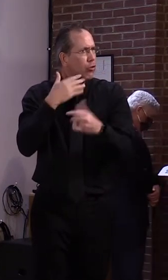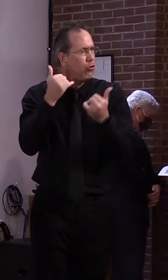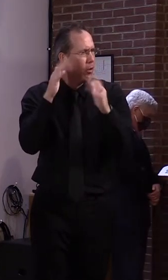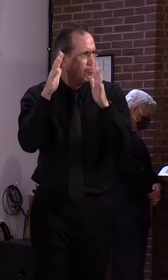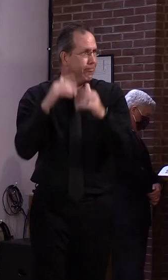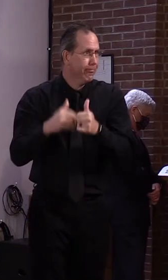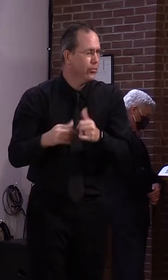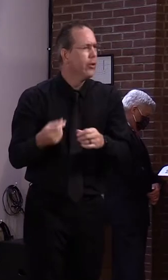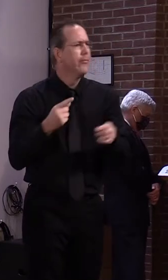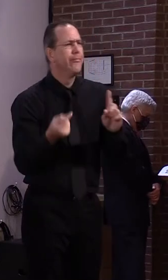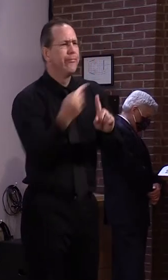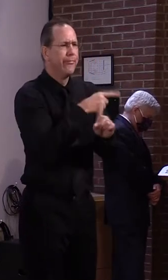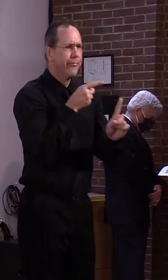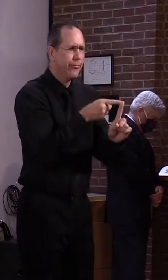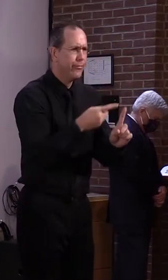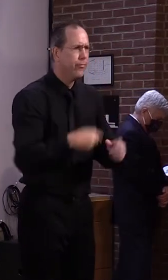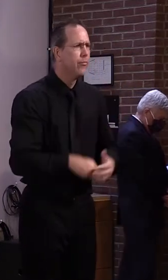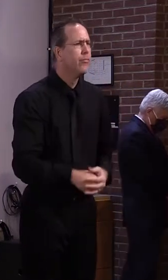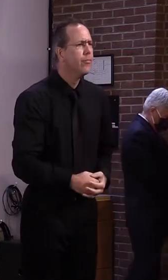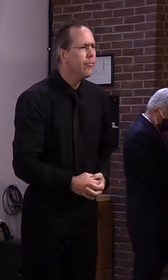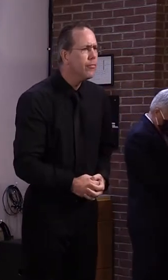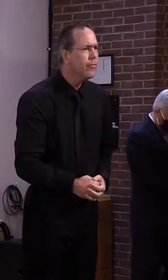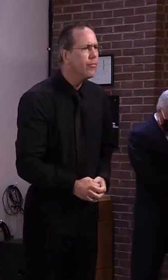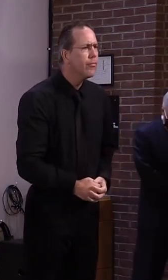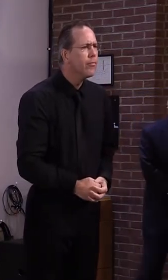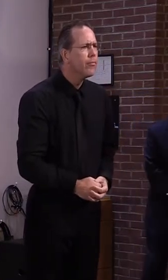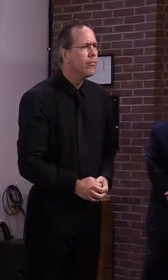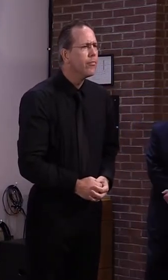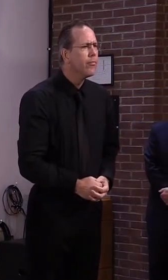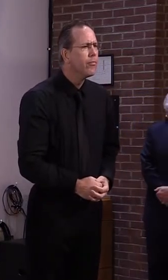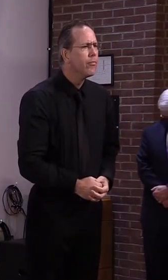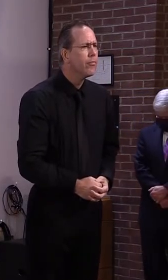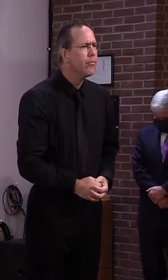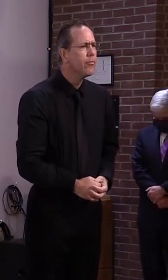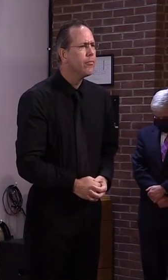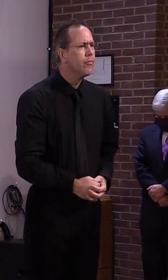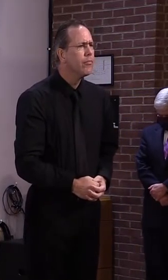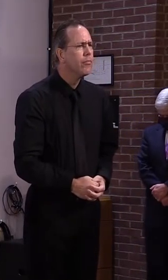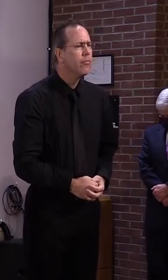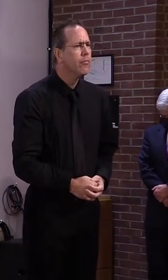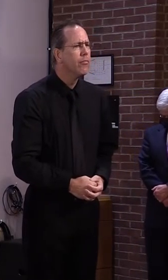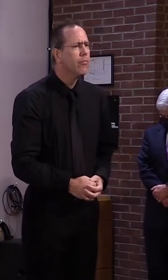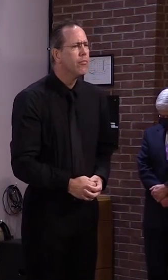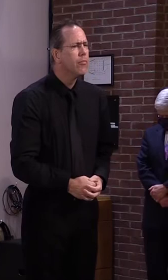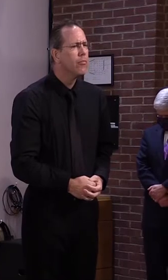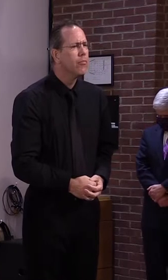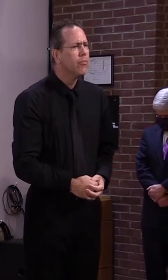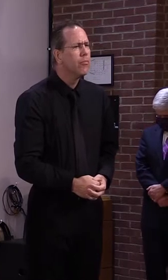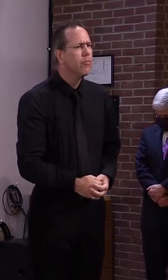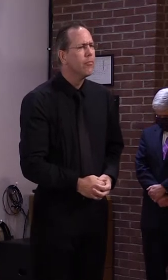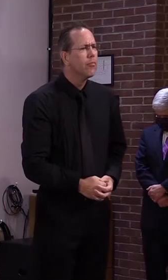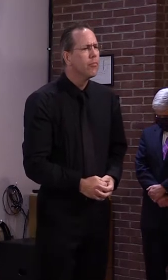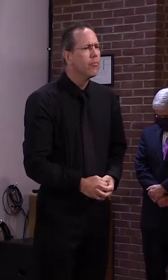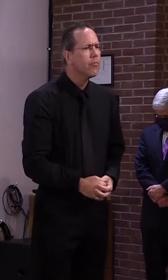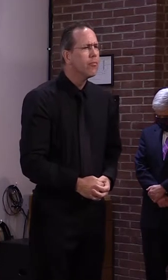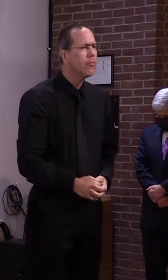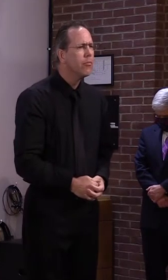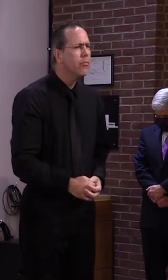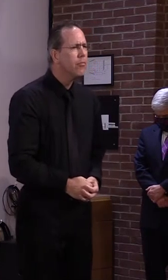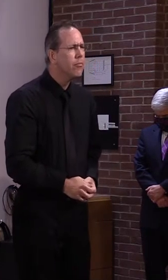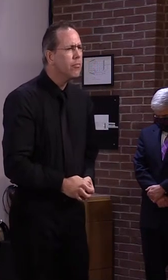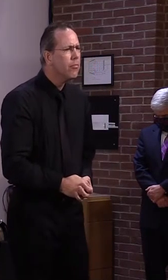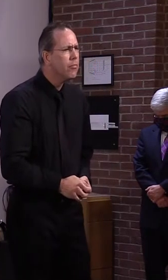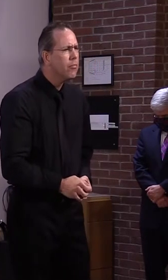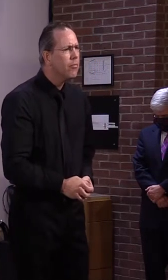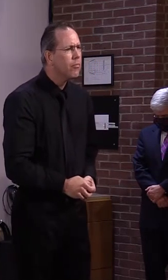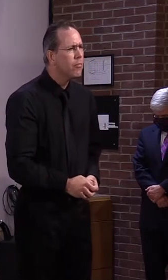how the schools and the colleges, how the health data plays out, and is there a timeline where you'd make another economic turn?